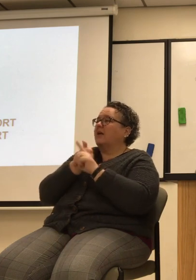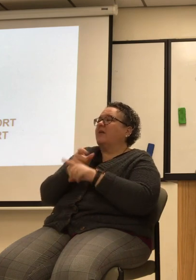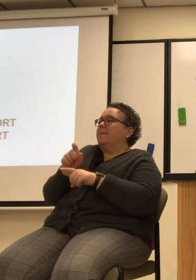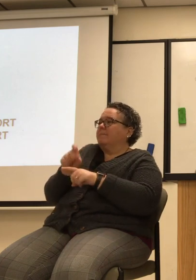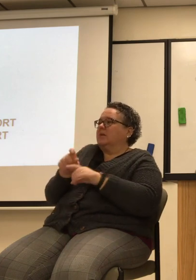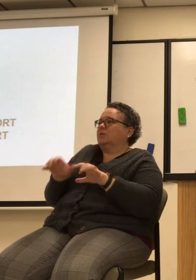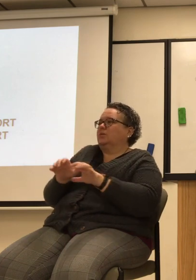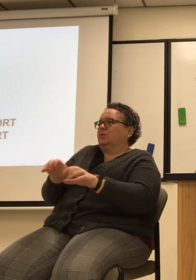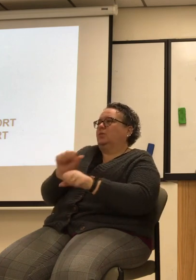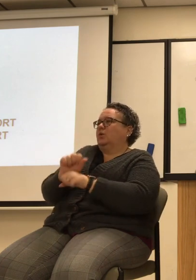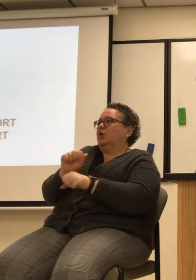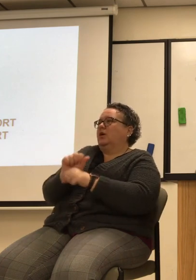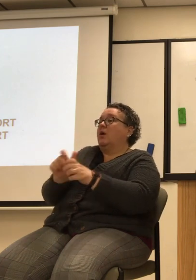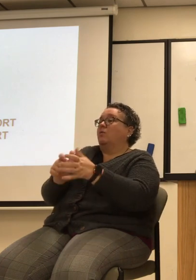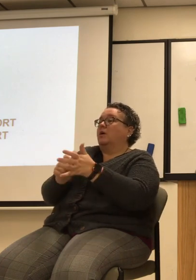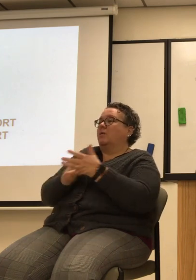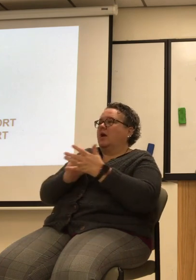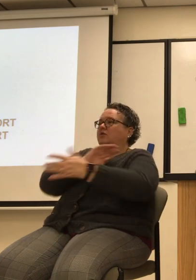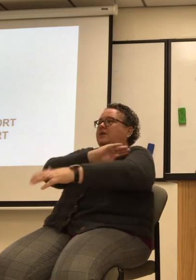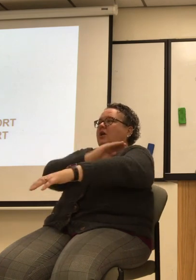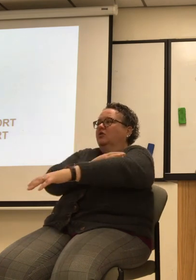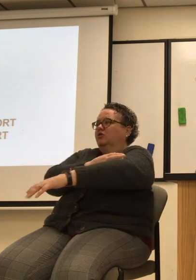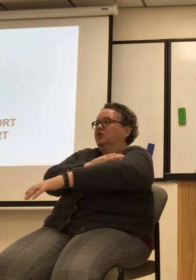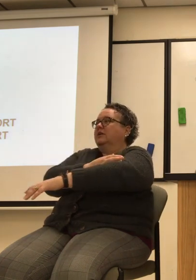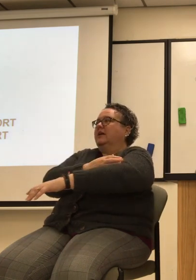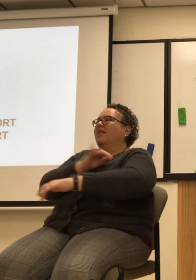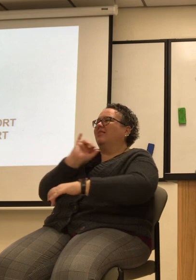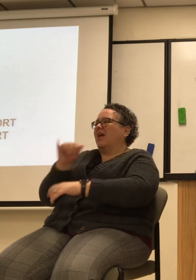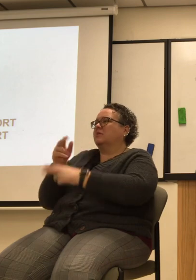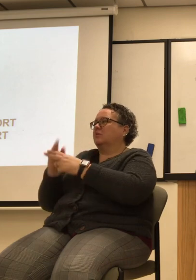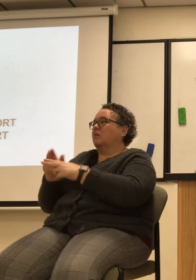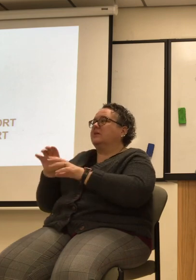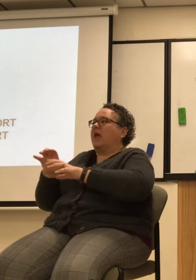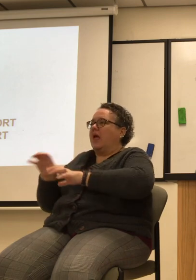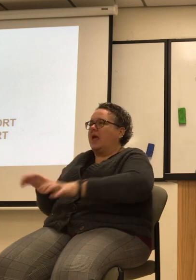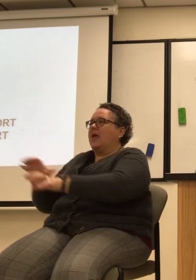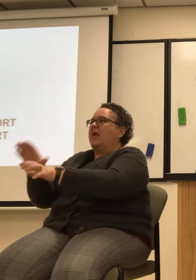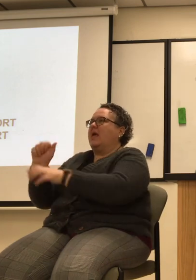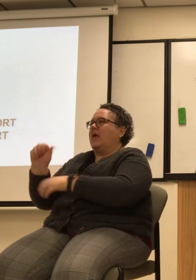that requires energy expenditure, that's active transport.